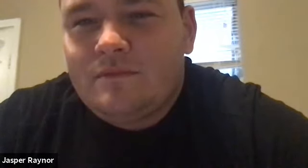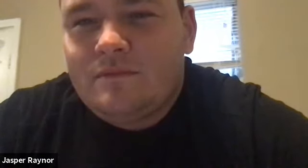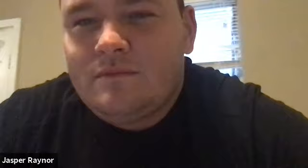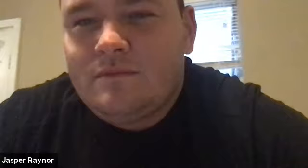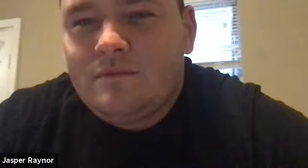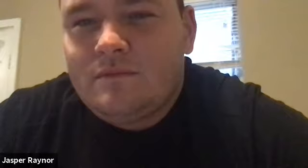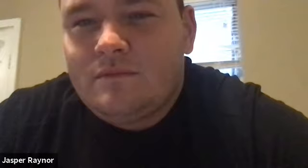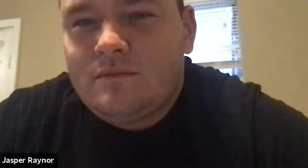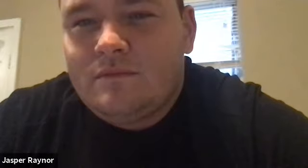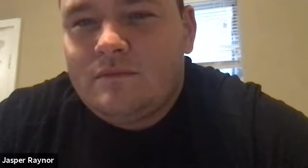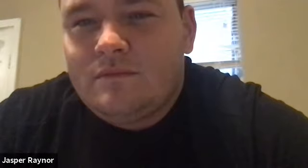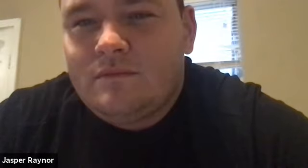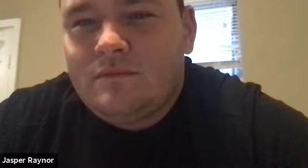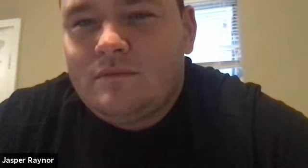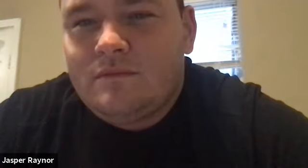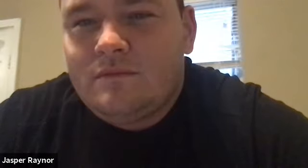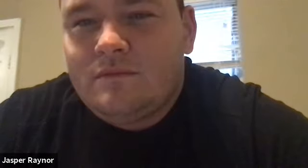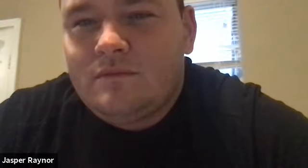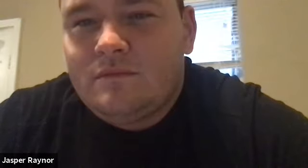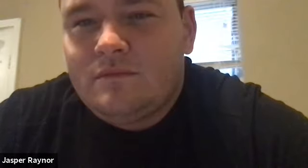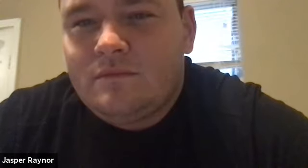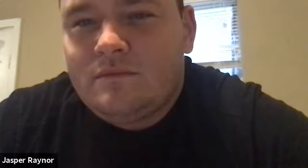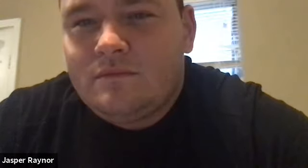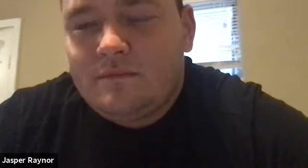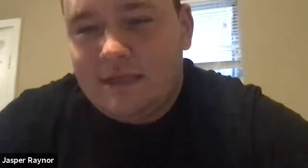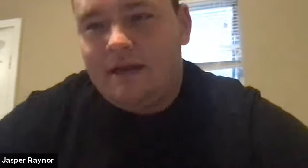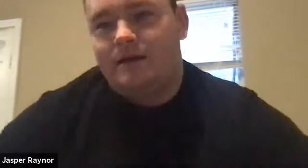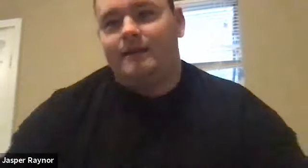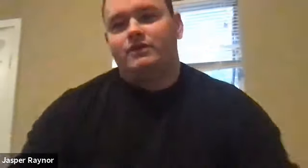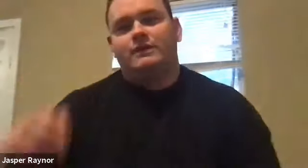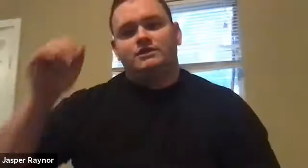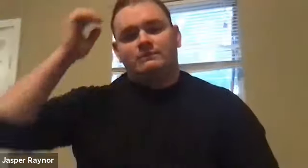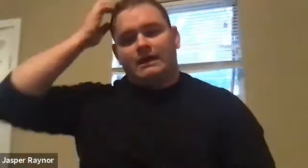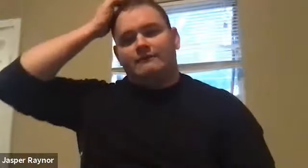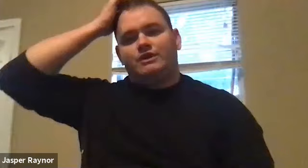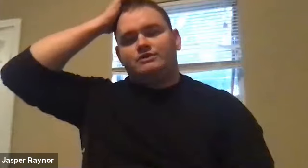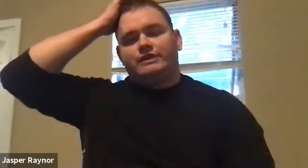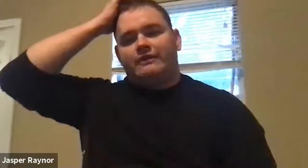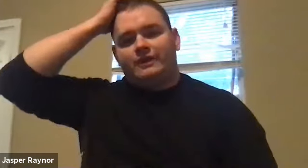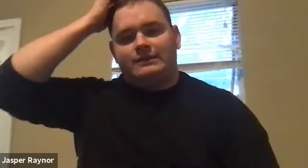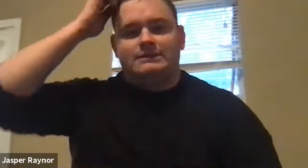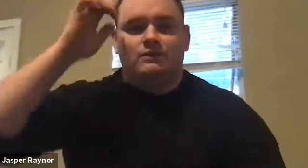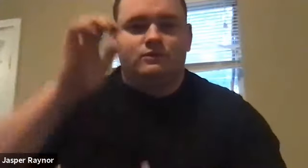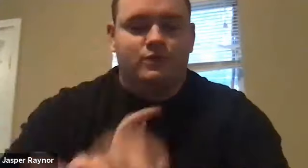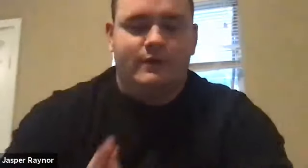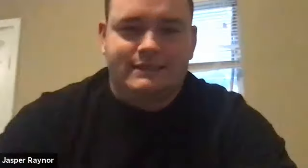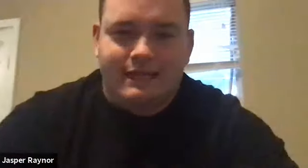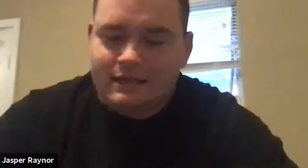sign language is different too. Yeah, just about every country out there has its own unique sign